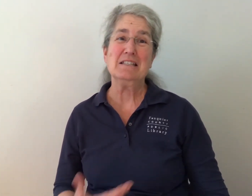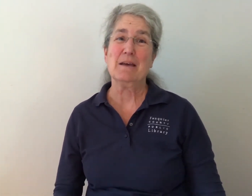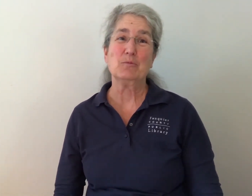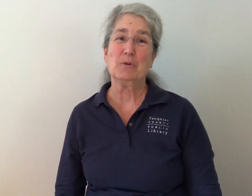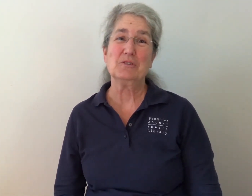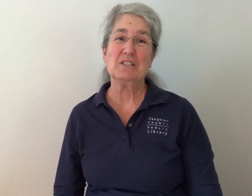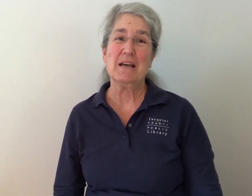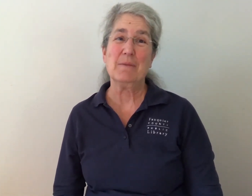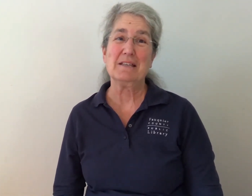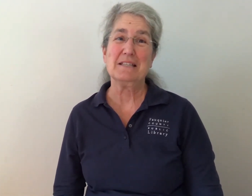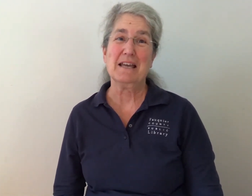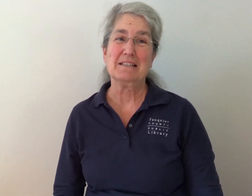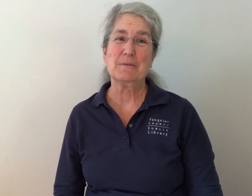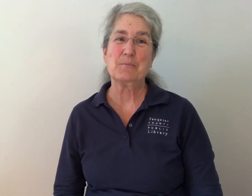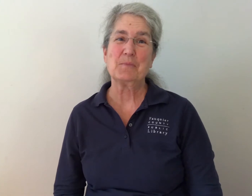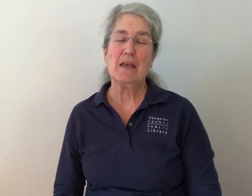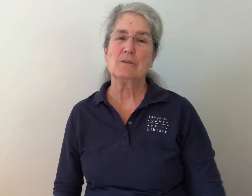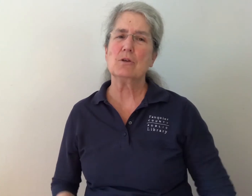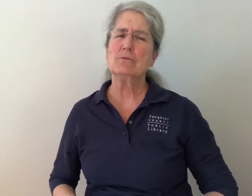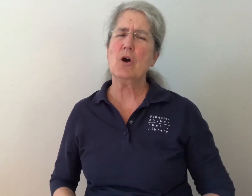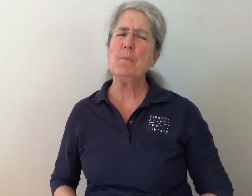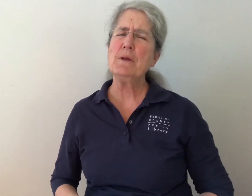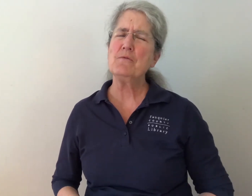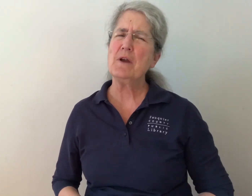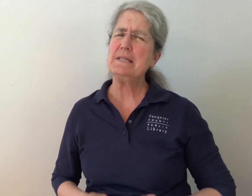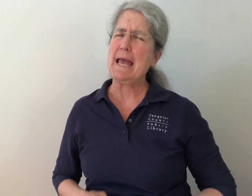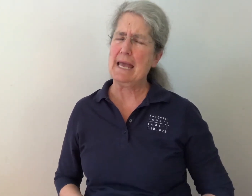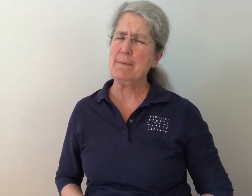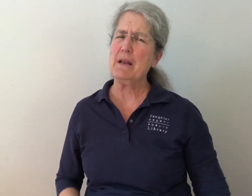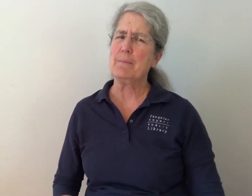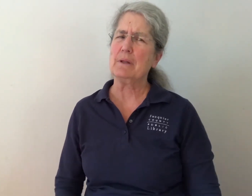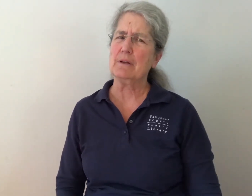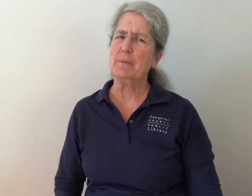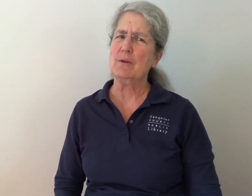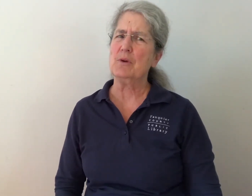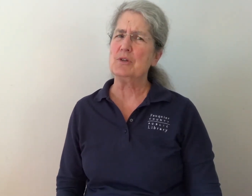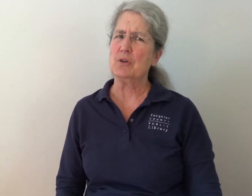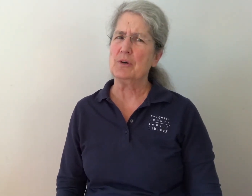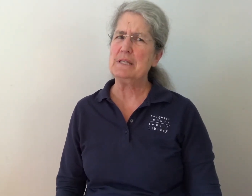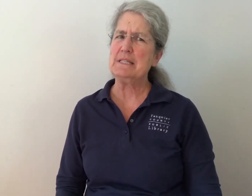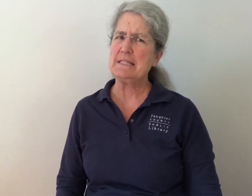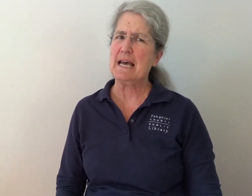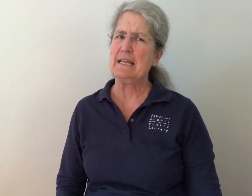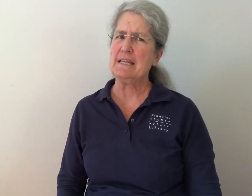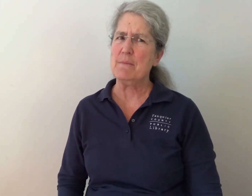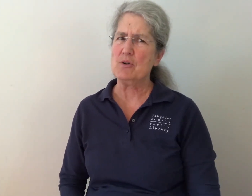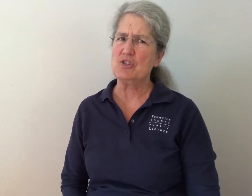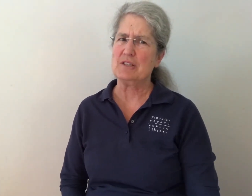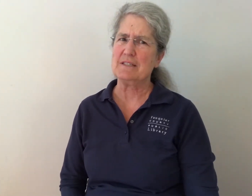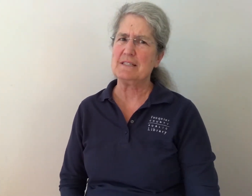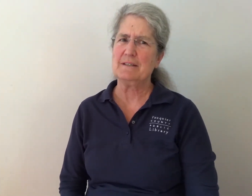concept will just not make sense. So don't be afraid to ham it up a little bit when you're learning to sign emotions.